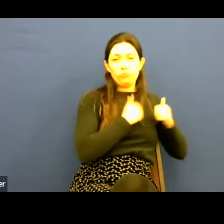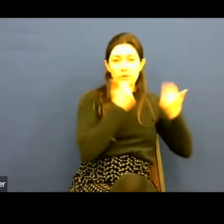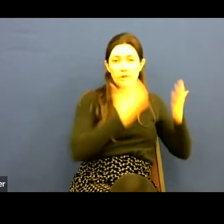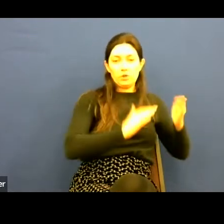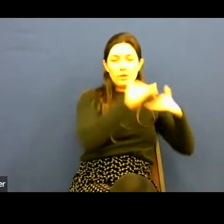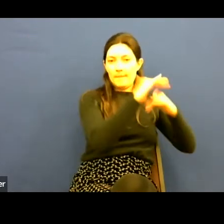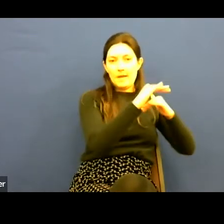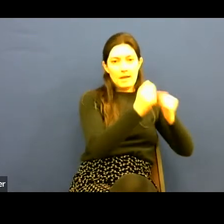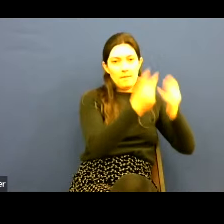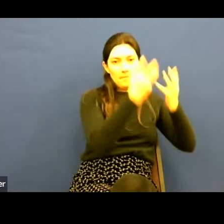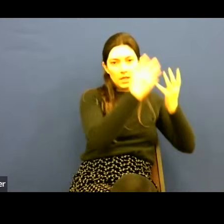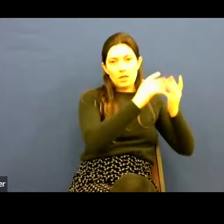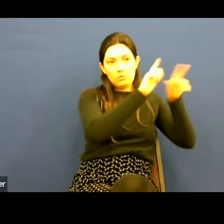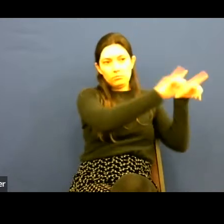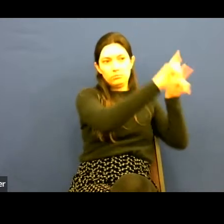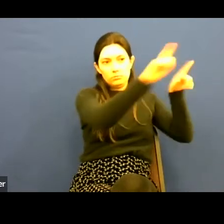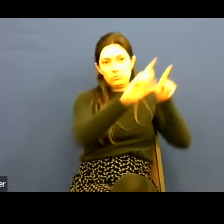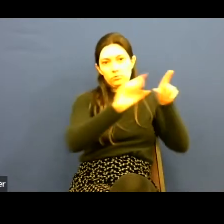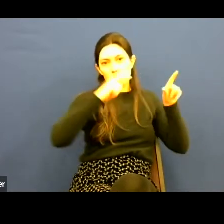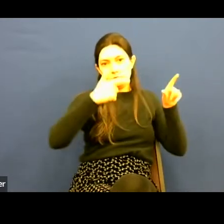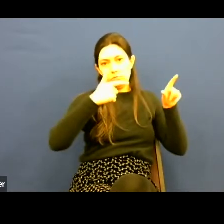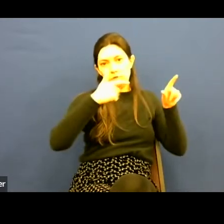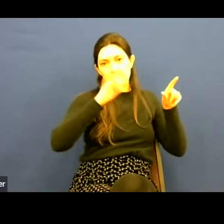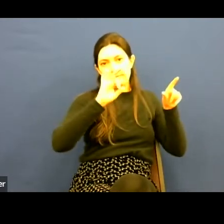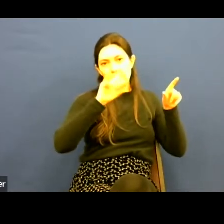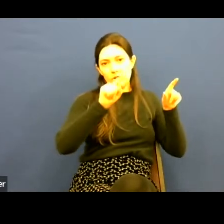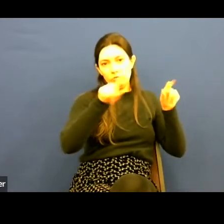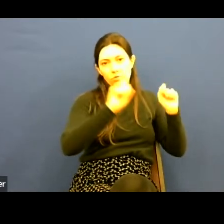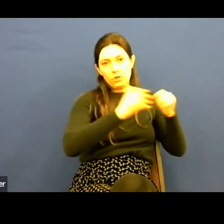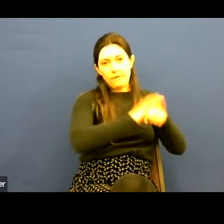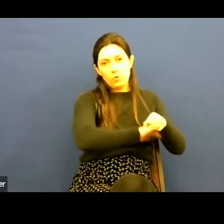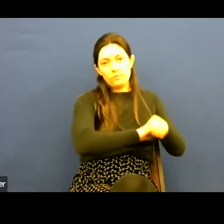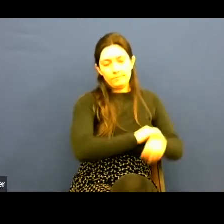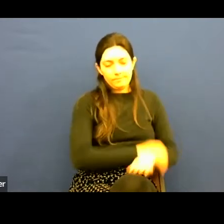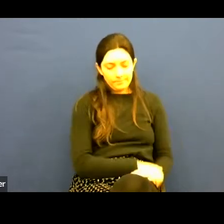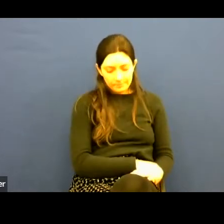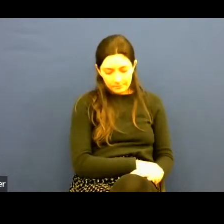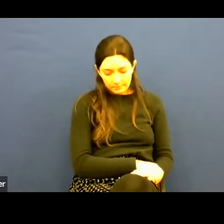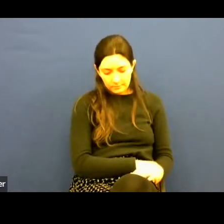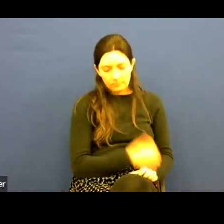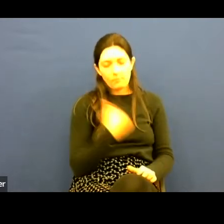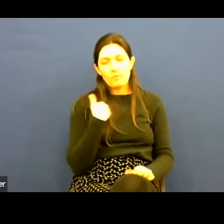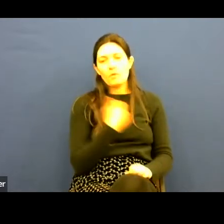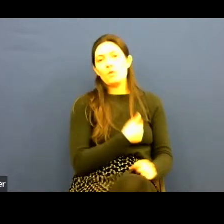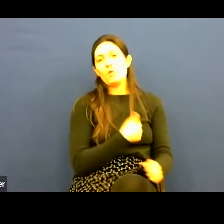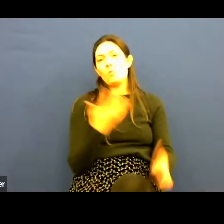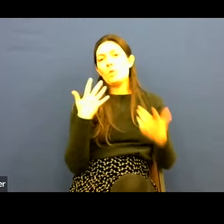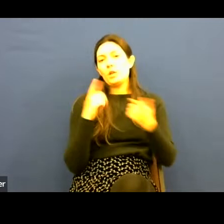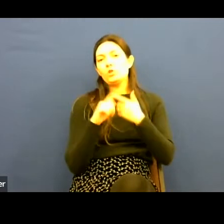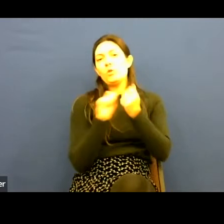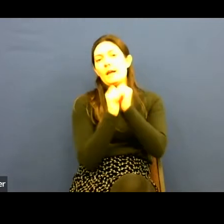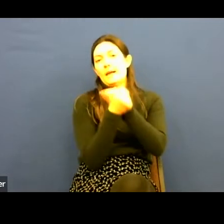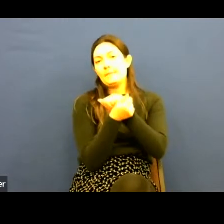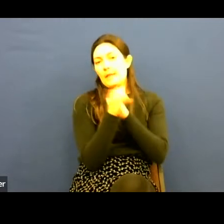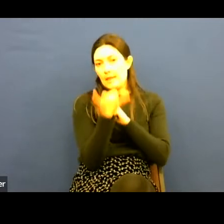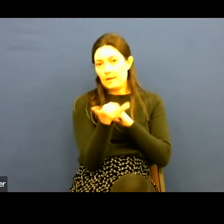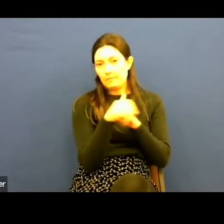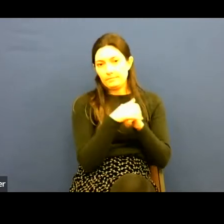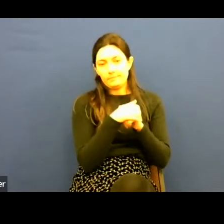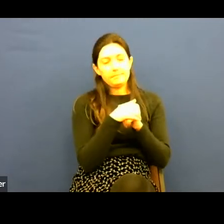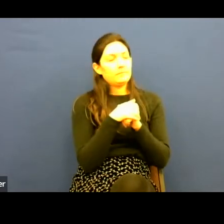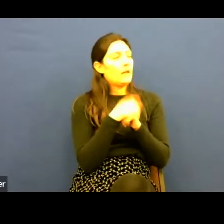is a limit to the maximum amount of rooftop you can cover. So we wanted to update that. And then in